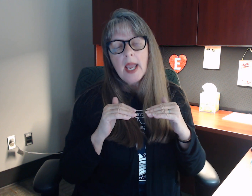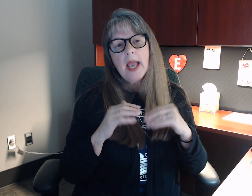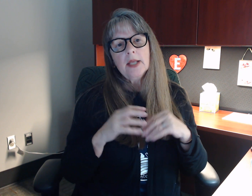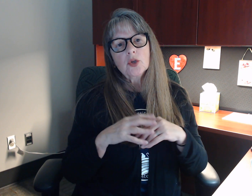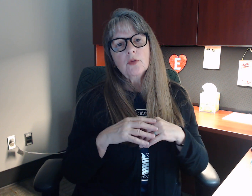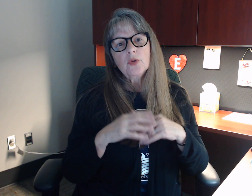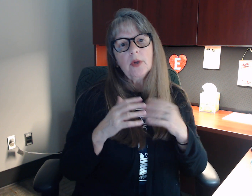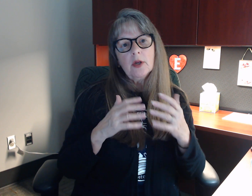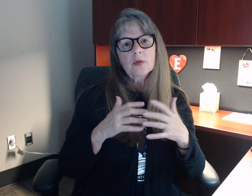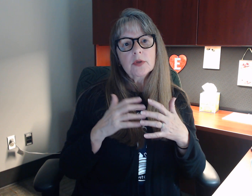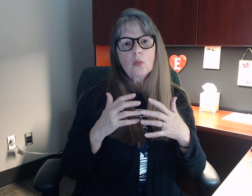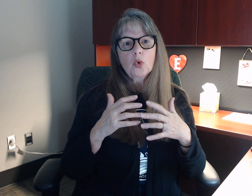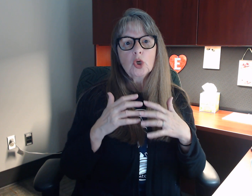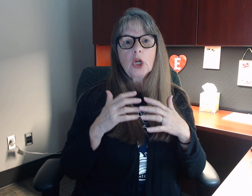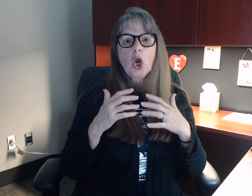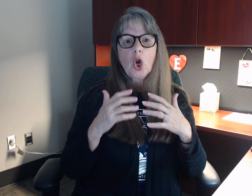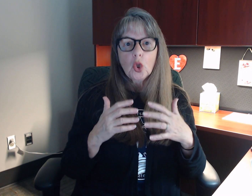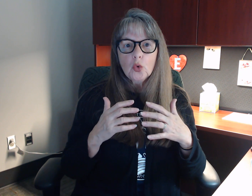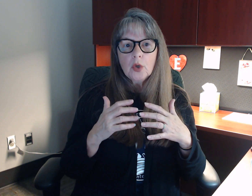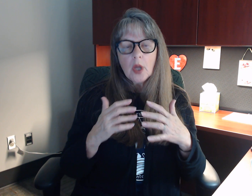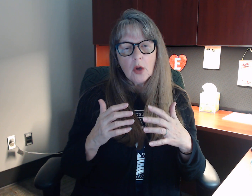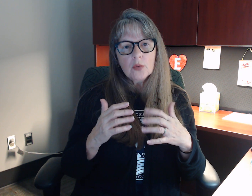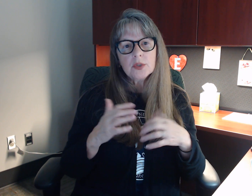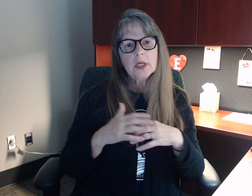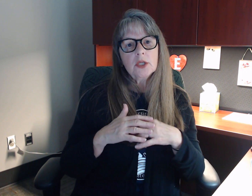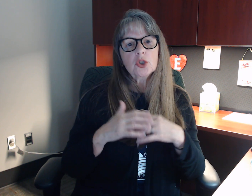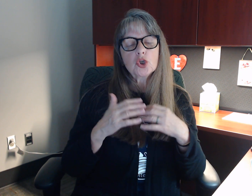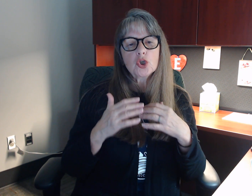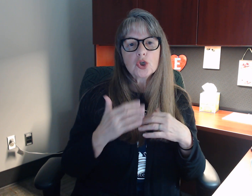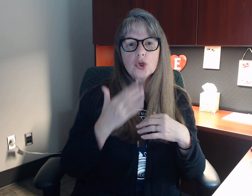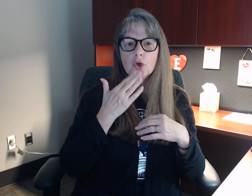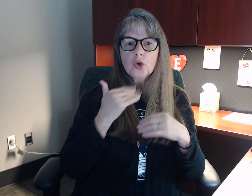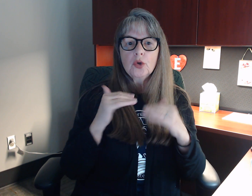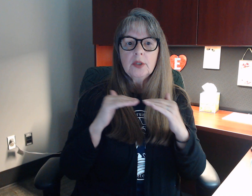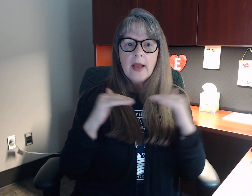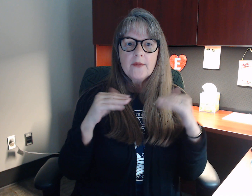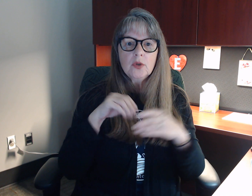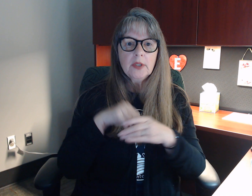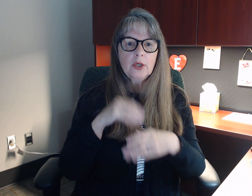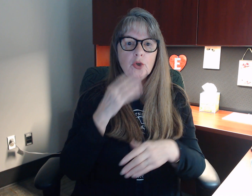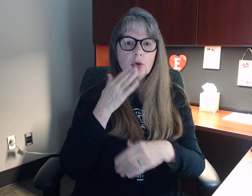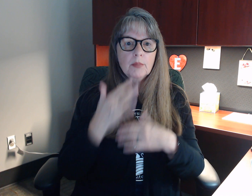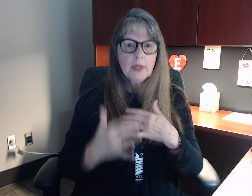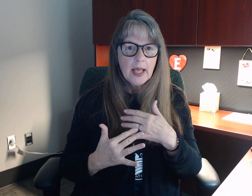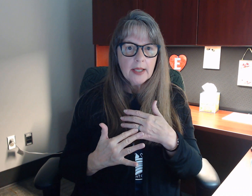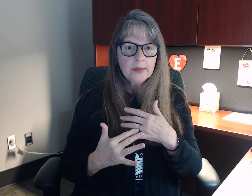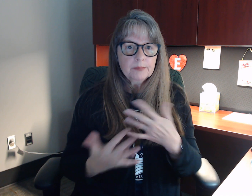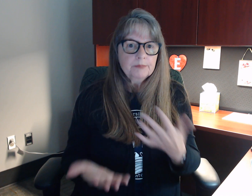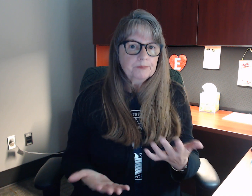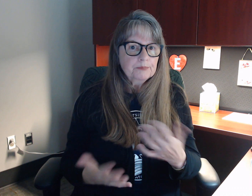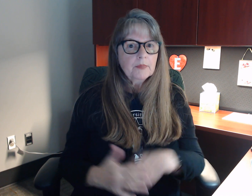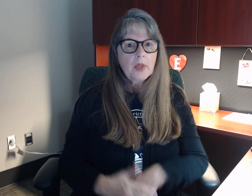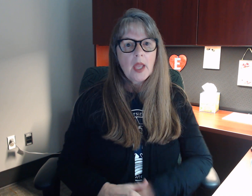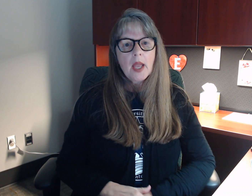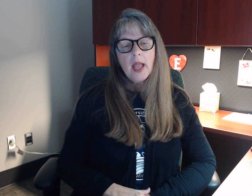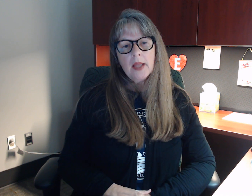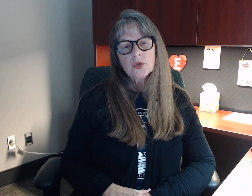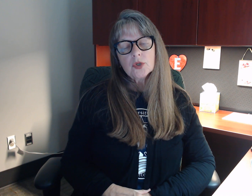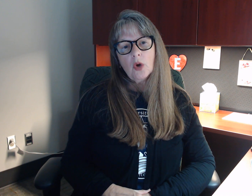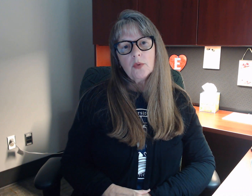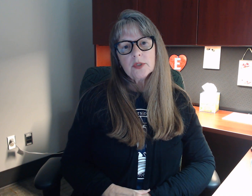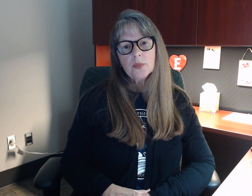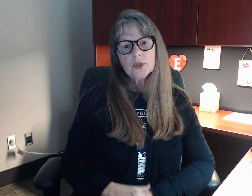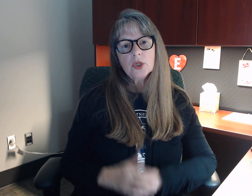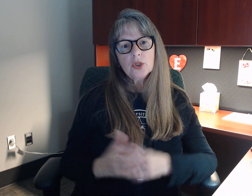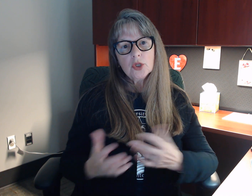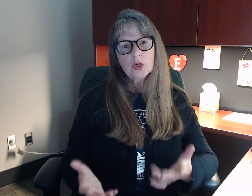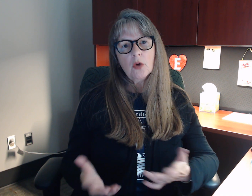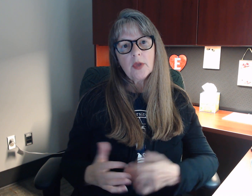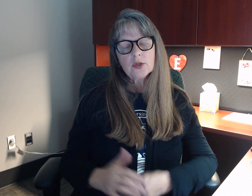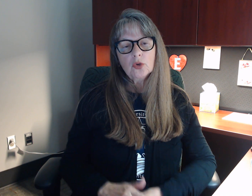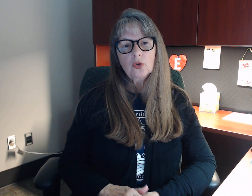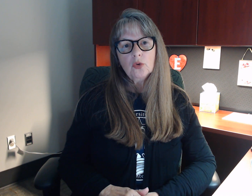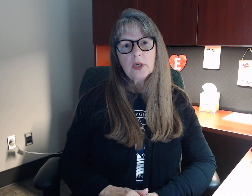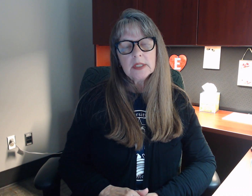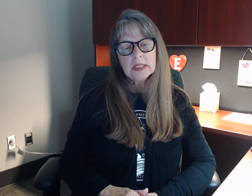so if you hear the word glucose, it's sugar level in your blood. And so it's always good to know that so you can sign